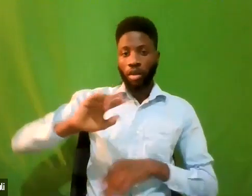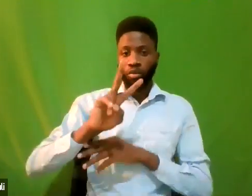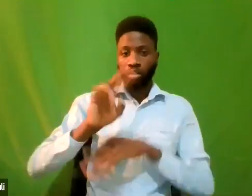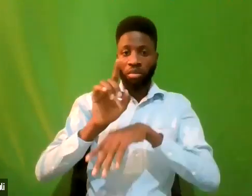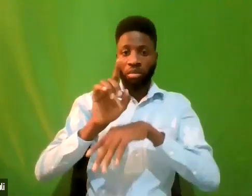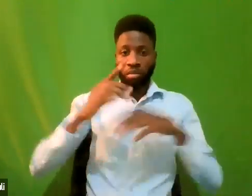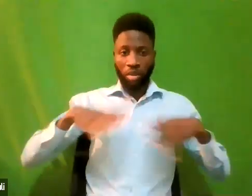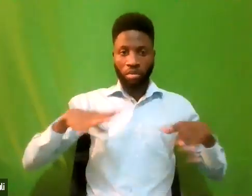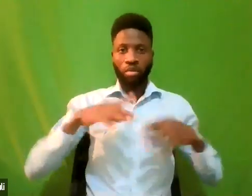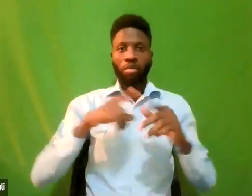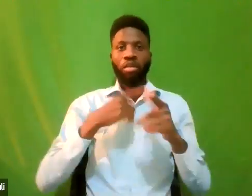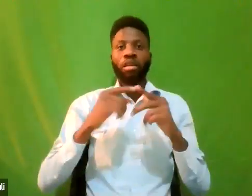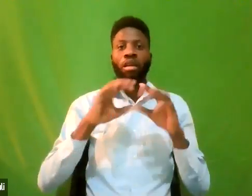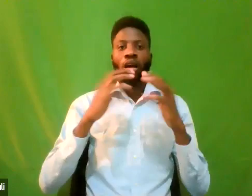the class.